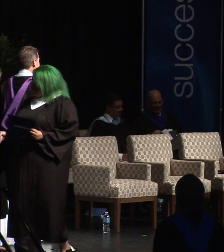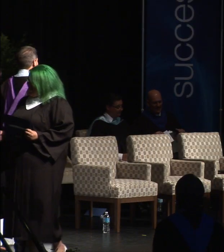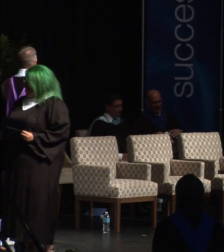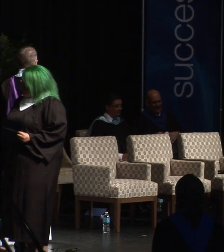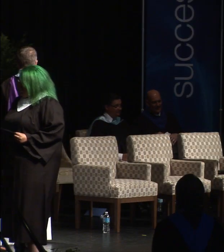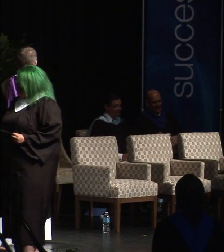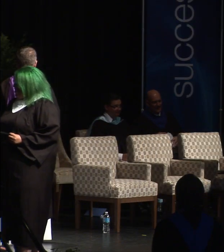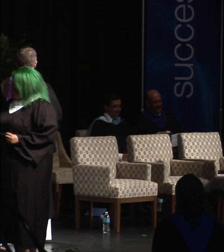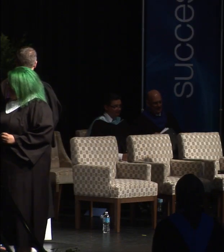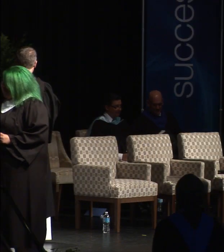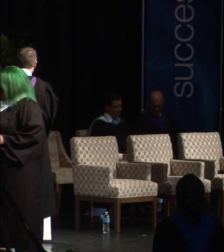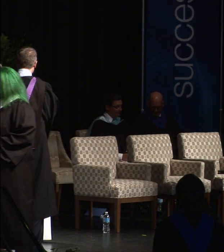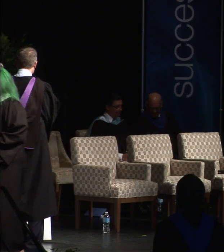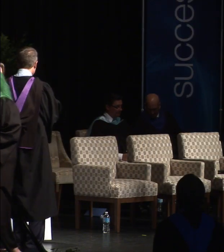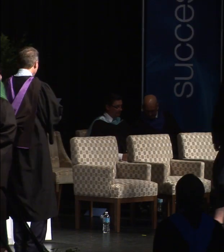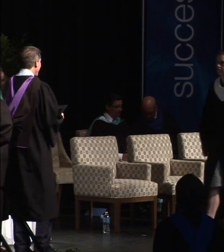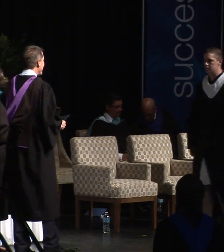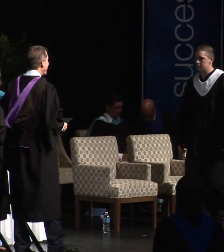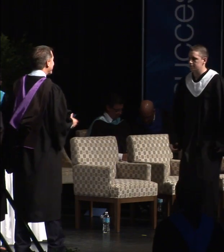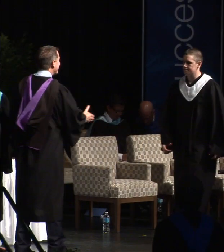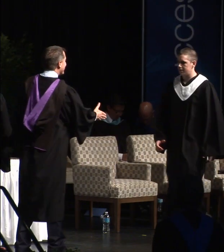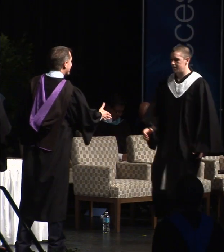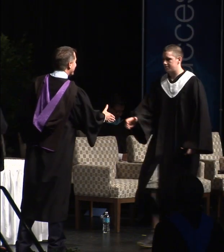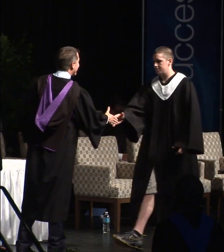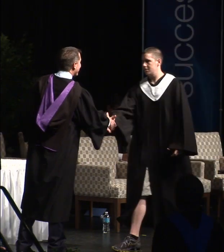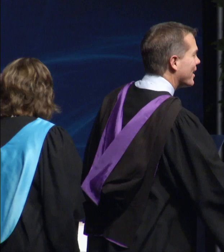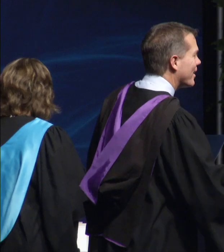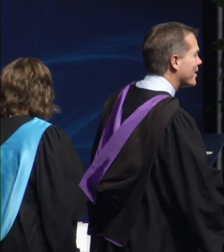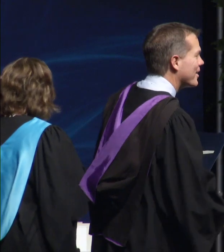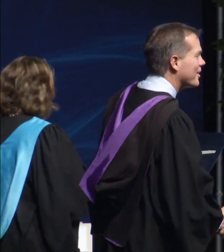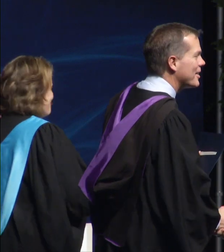Michael Todd Gilmore.